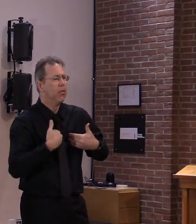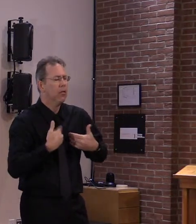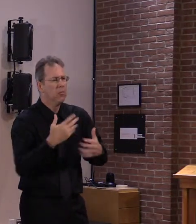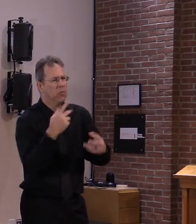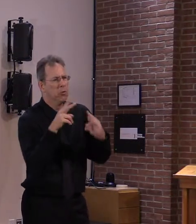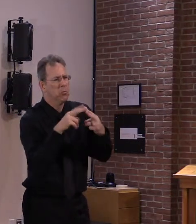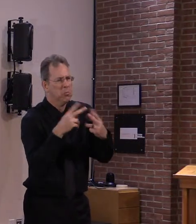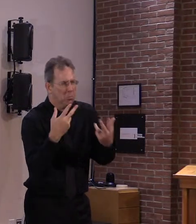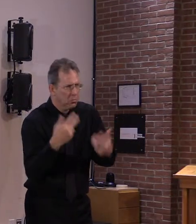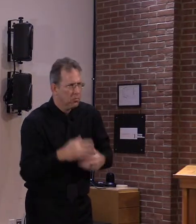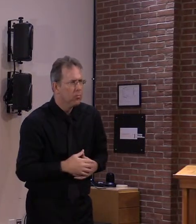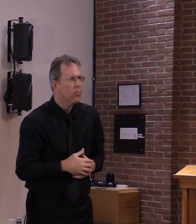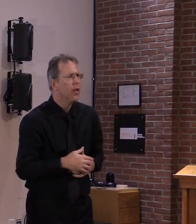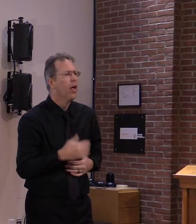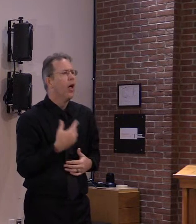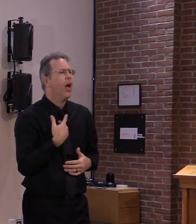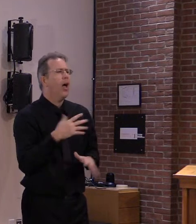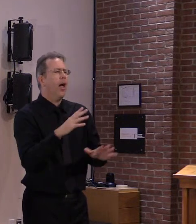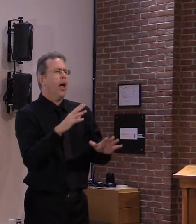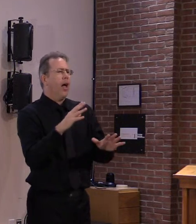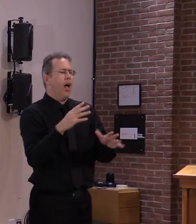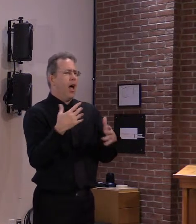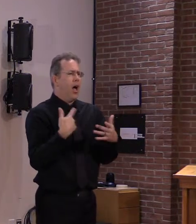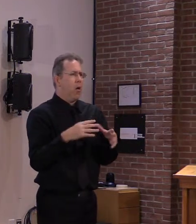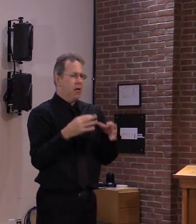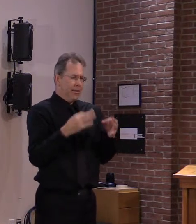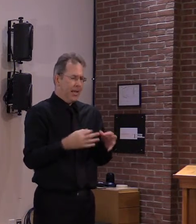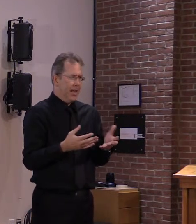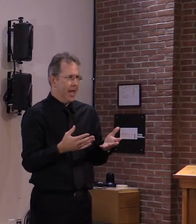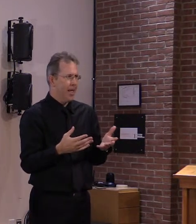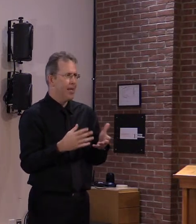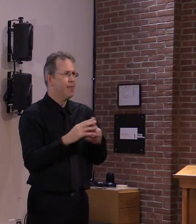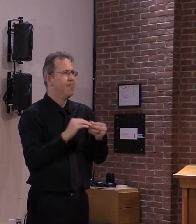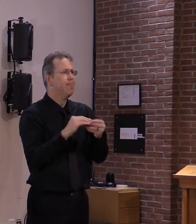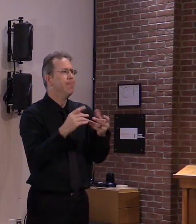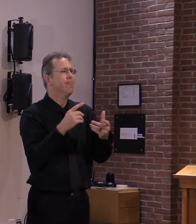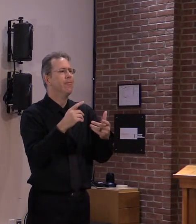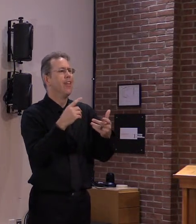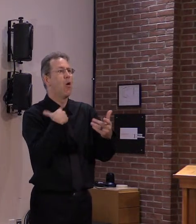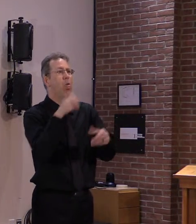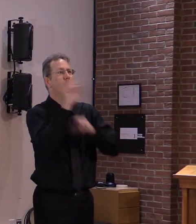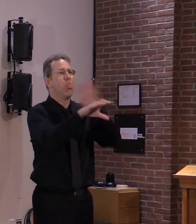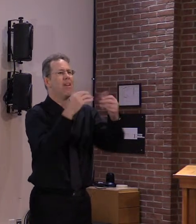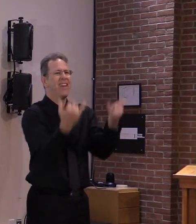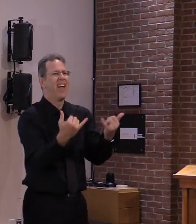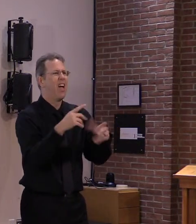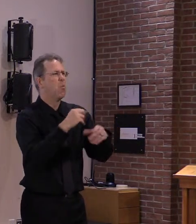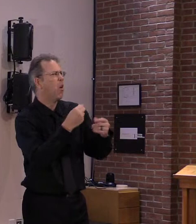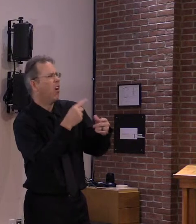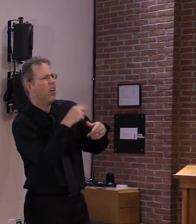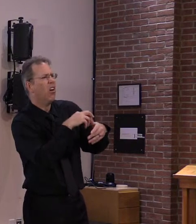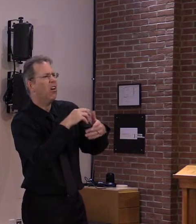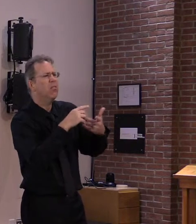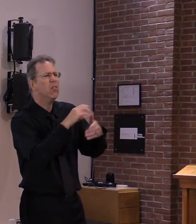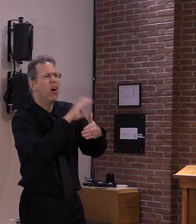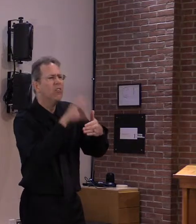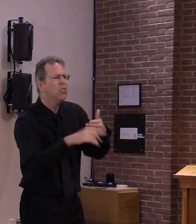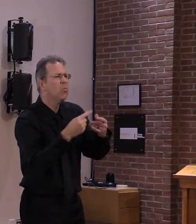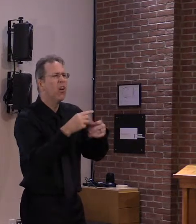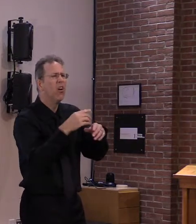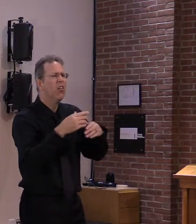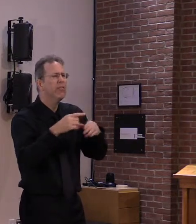we move our way out of this, and then we'll learn from this experience, and we'll learn what works and what